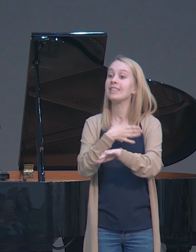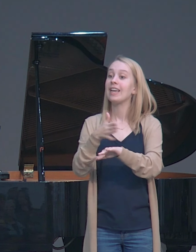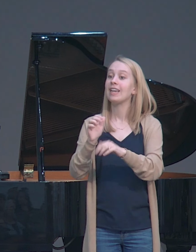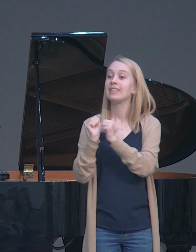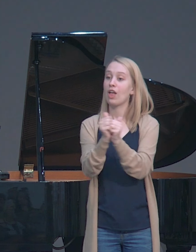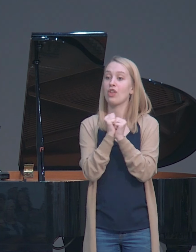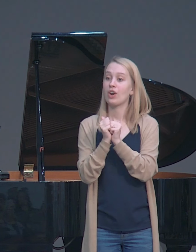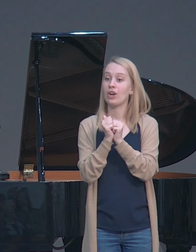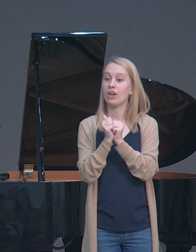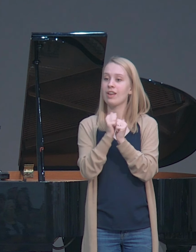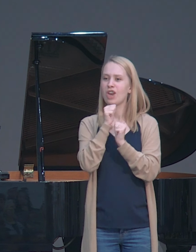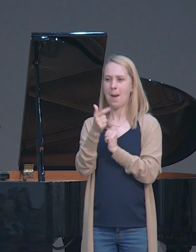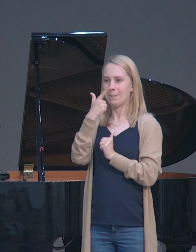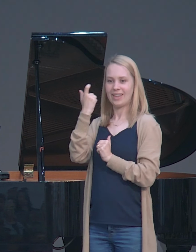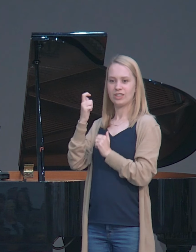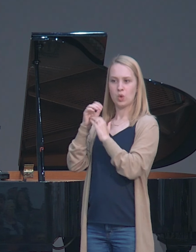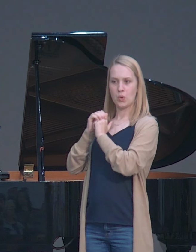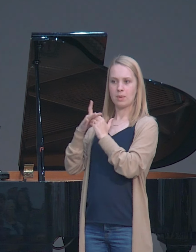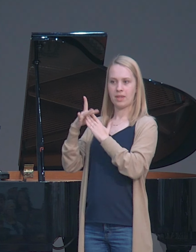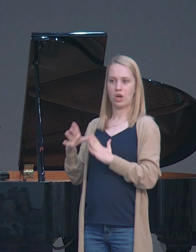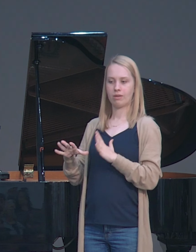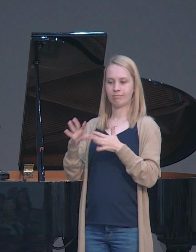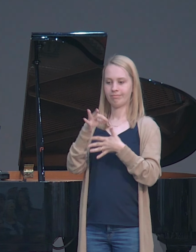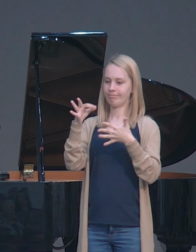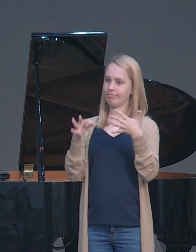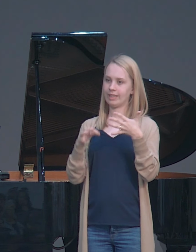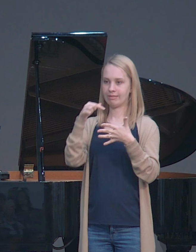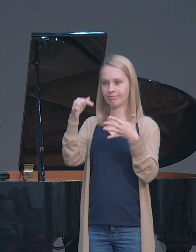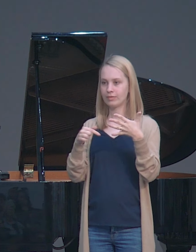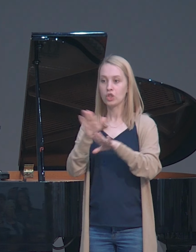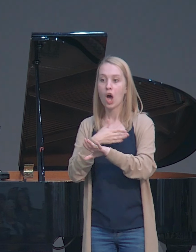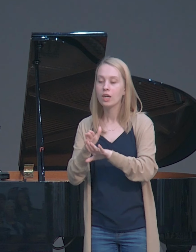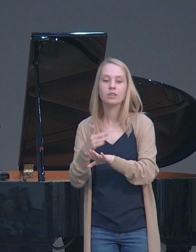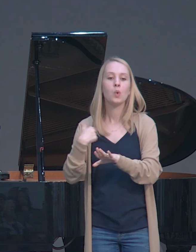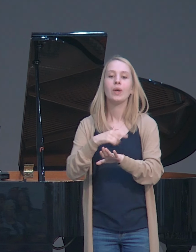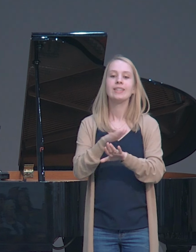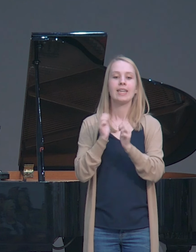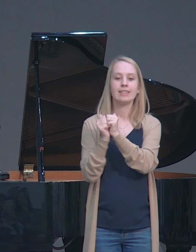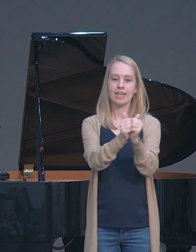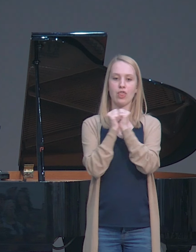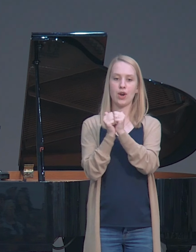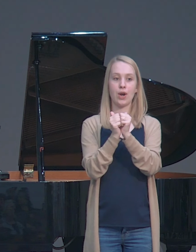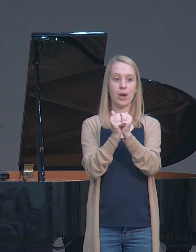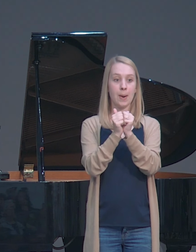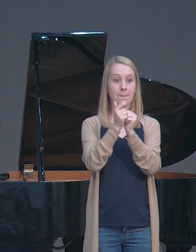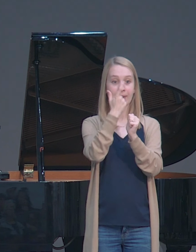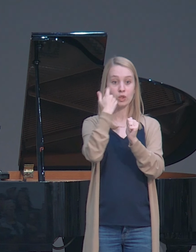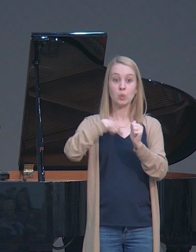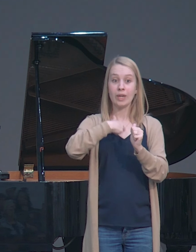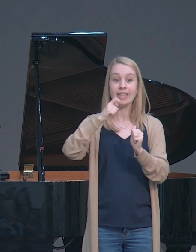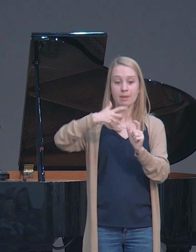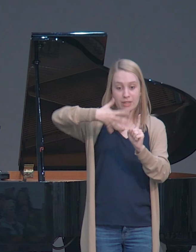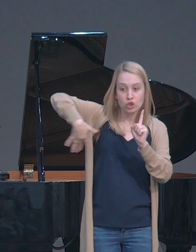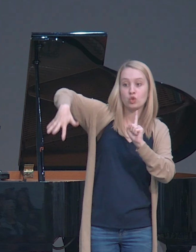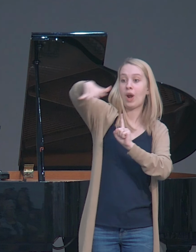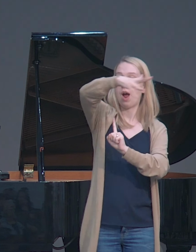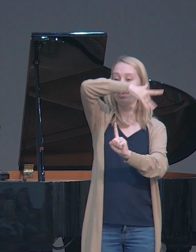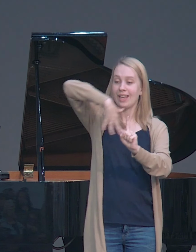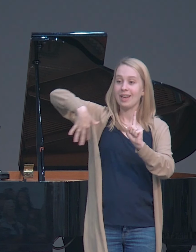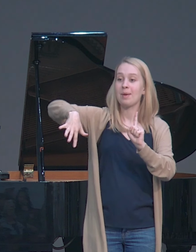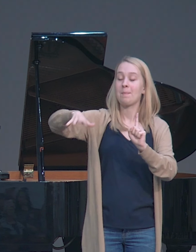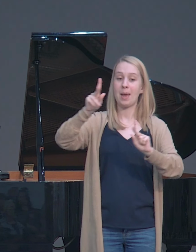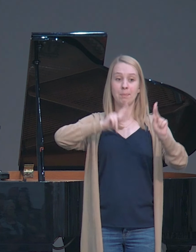songs are the worship leader's pick that week. We sing together because we really need to be surrounded by people who